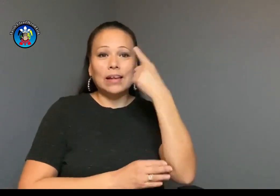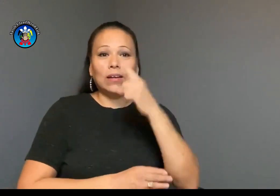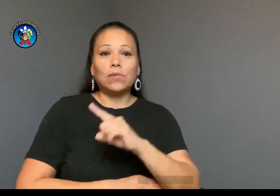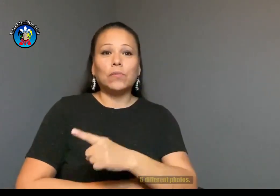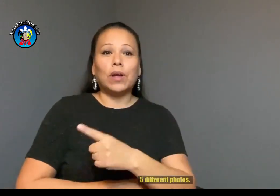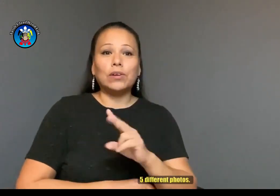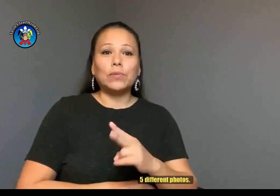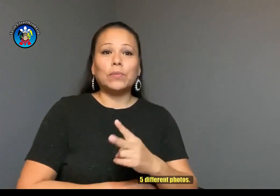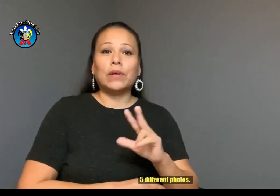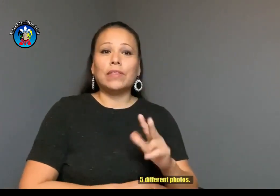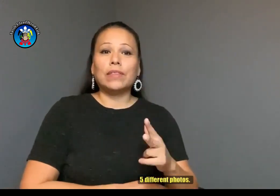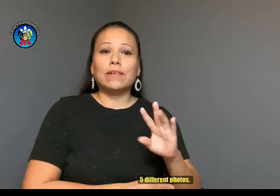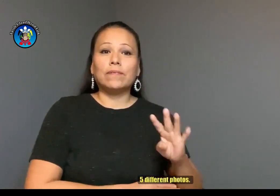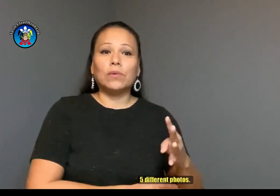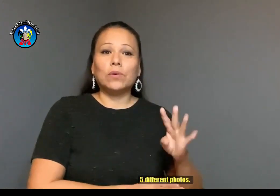using 5 different photos.